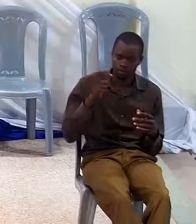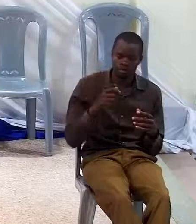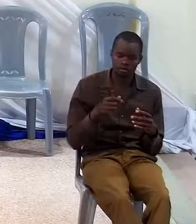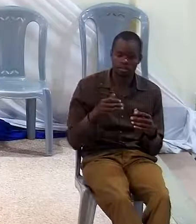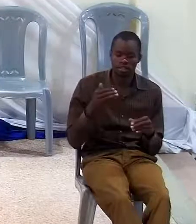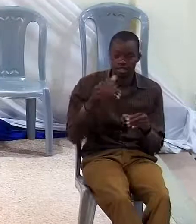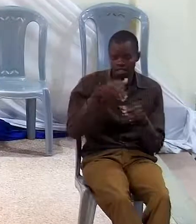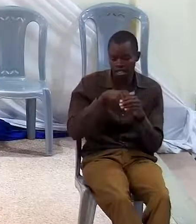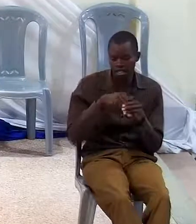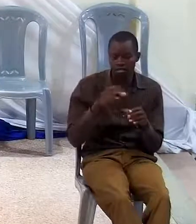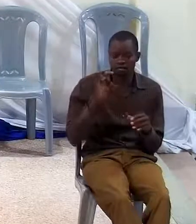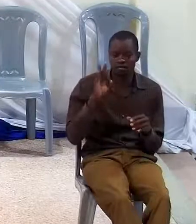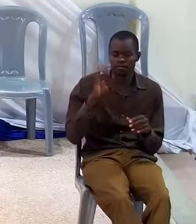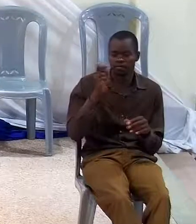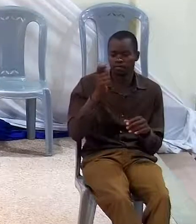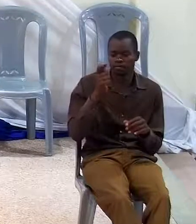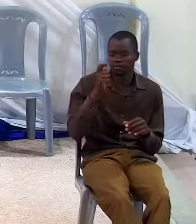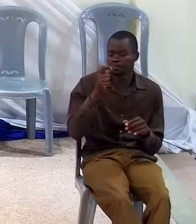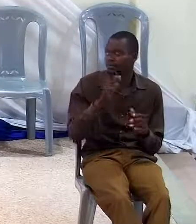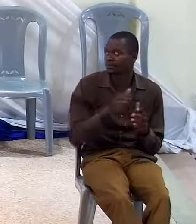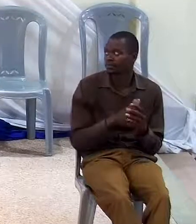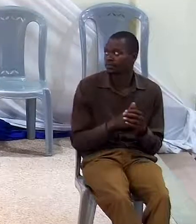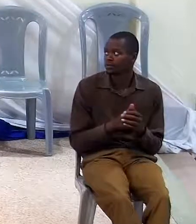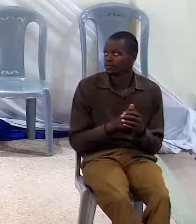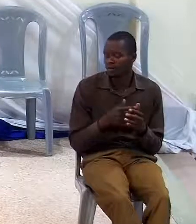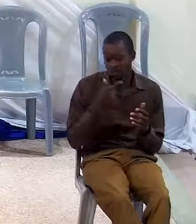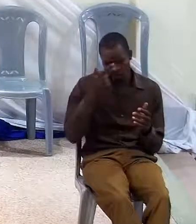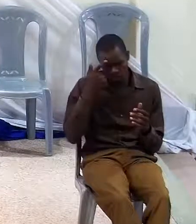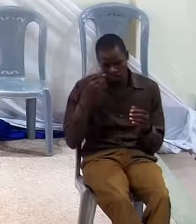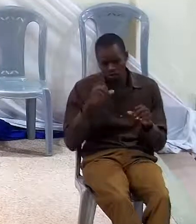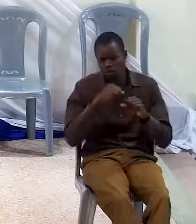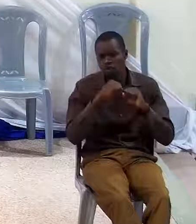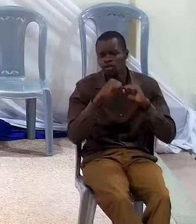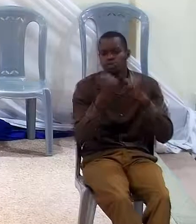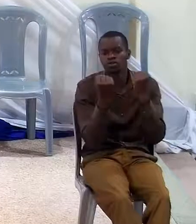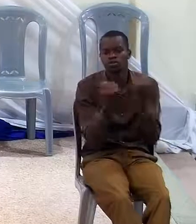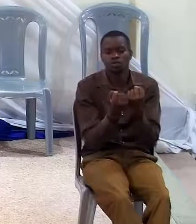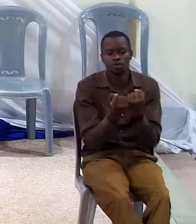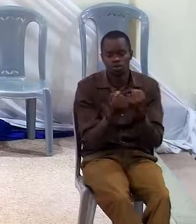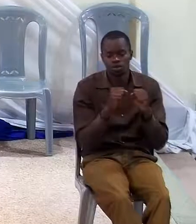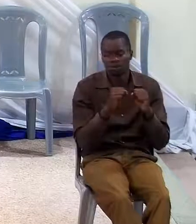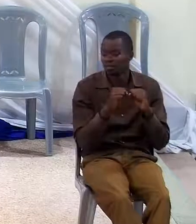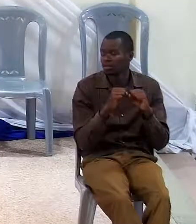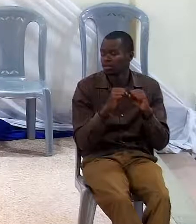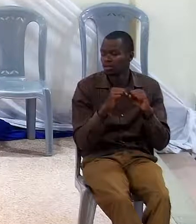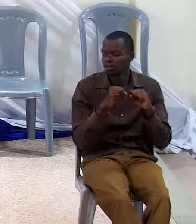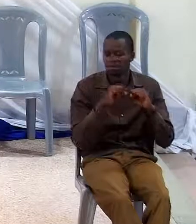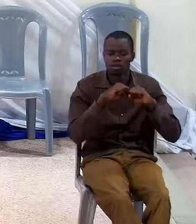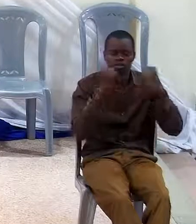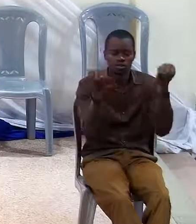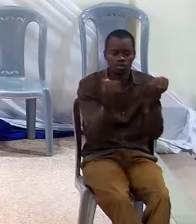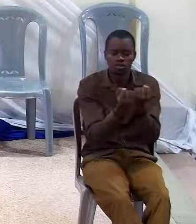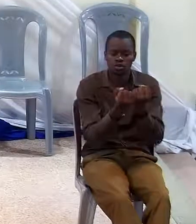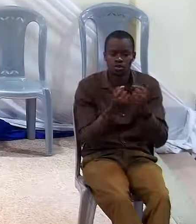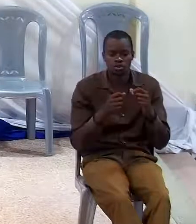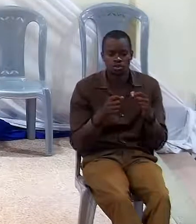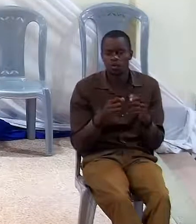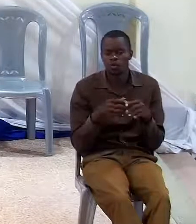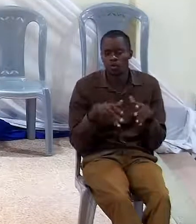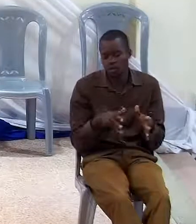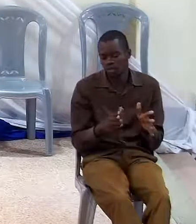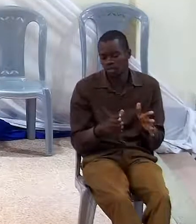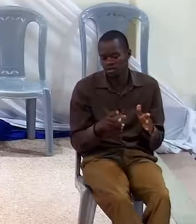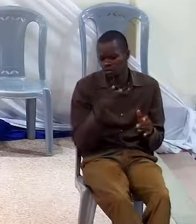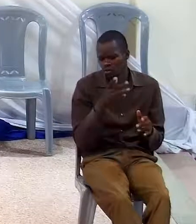social status, you tend not to, you want to please somebody. You